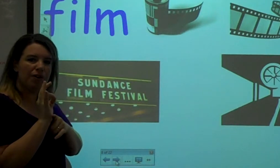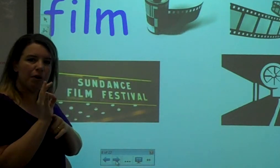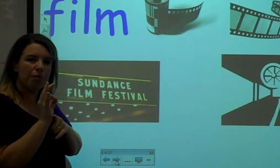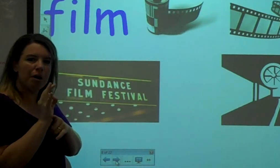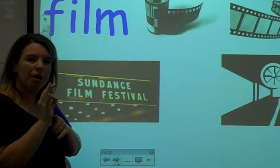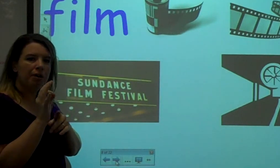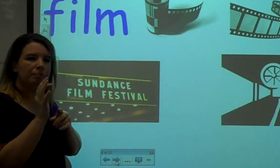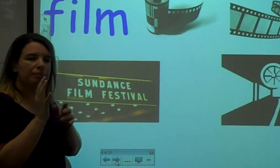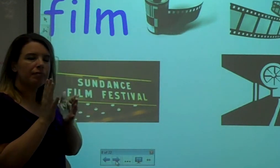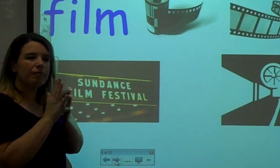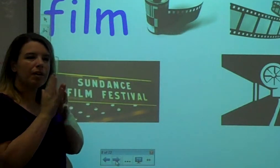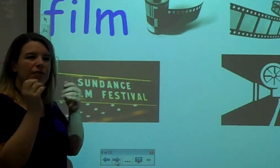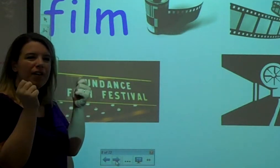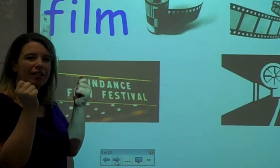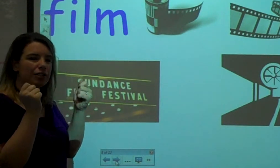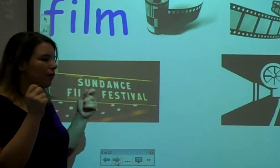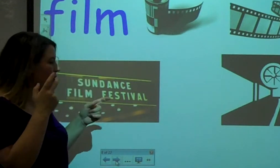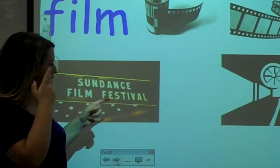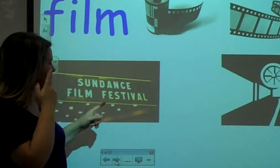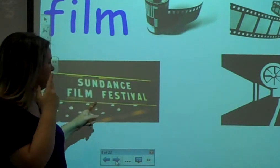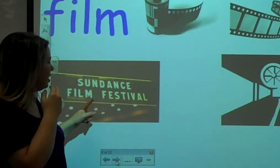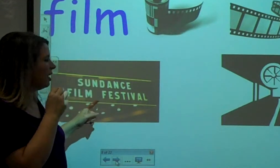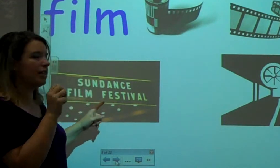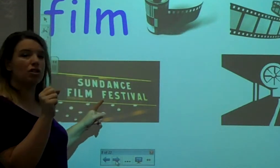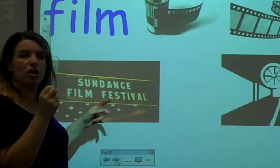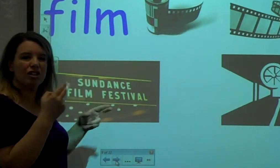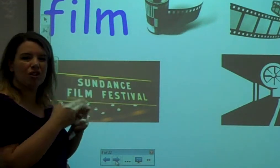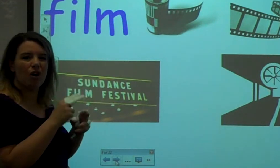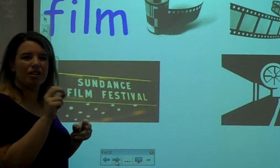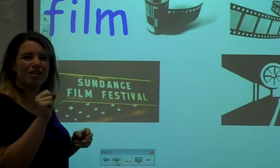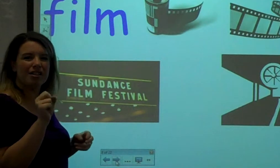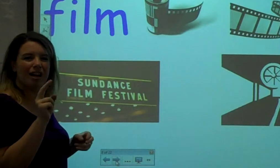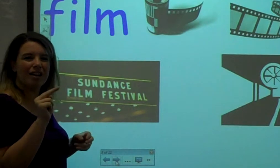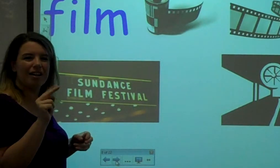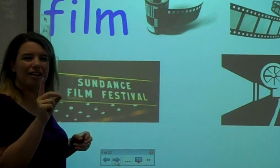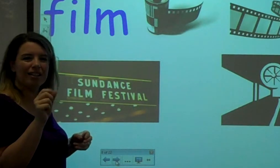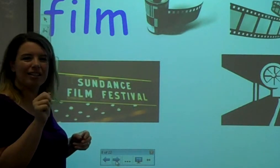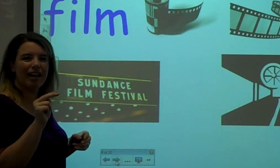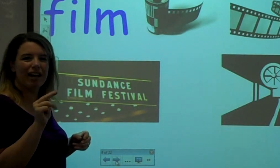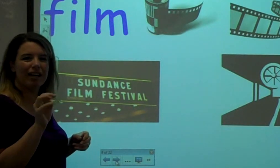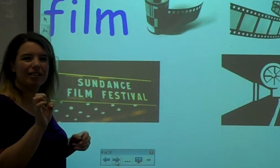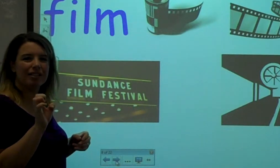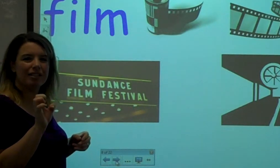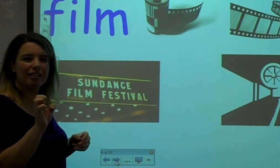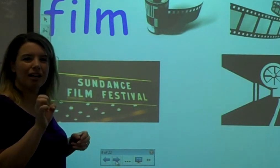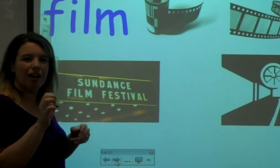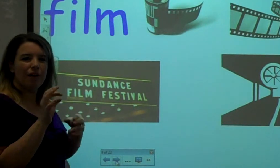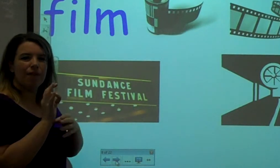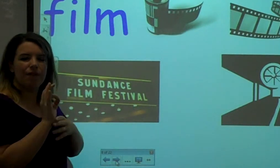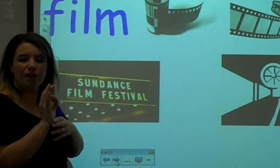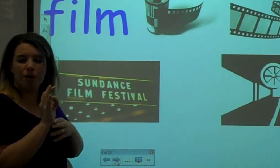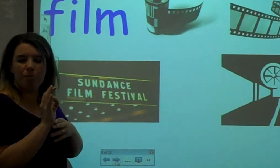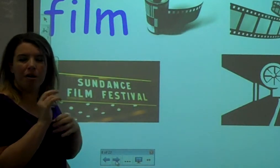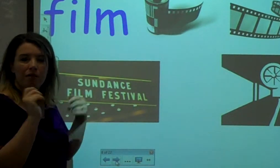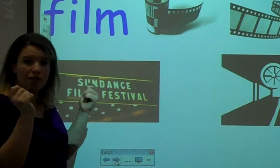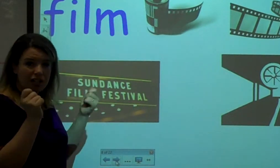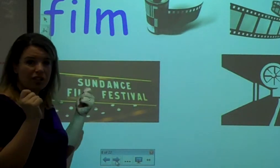film festival that you'll see. It's called the Sundance Film